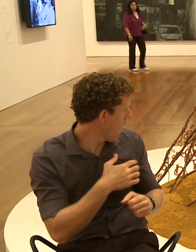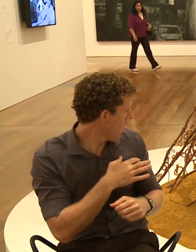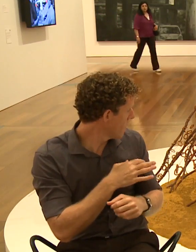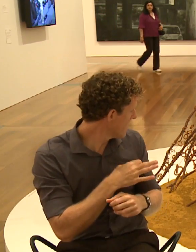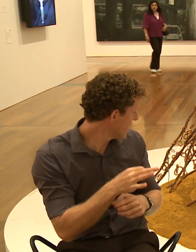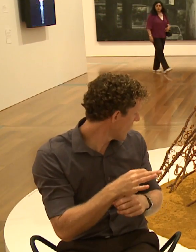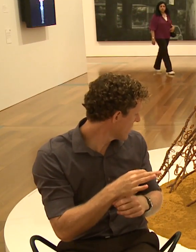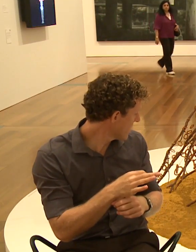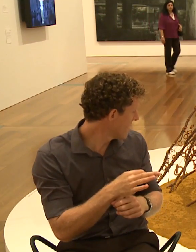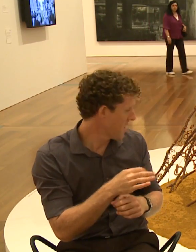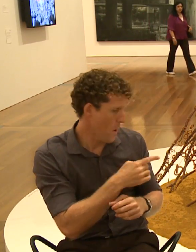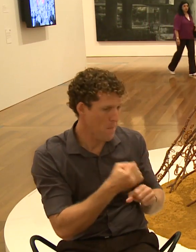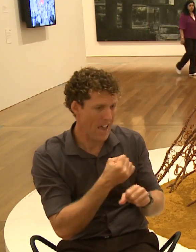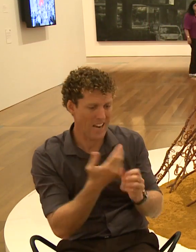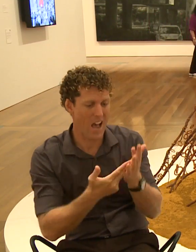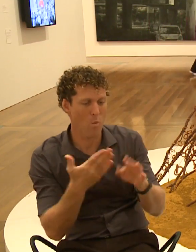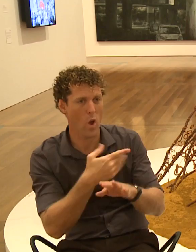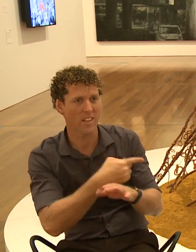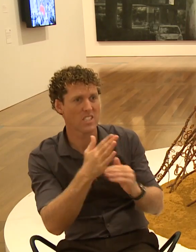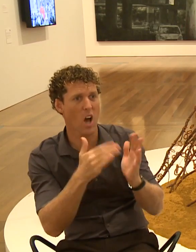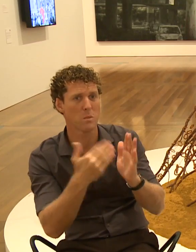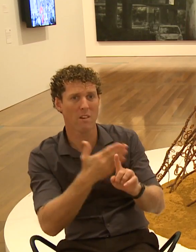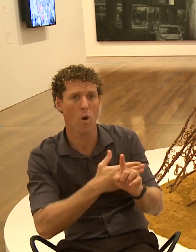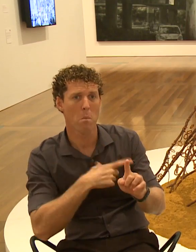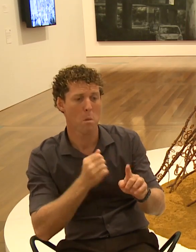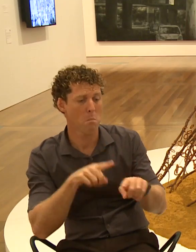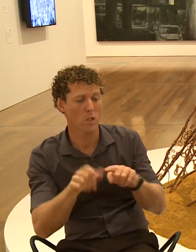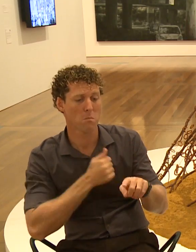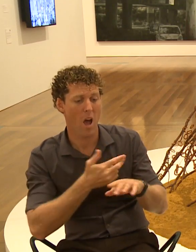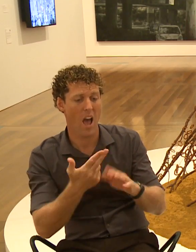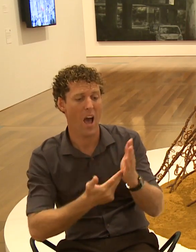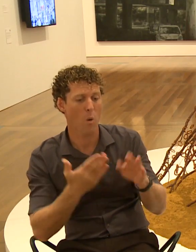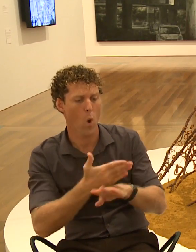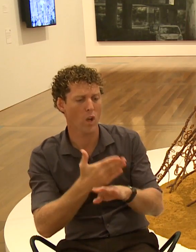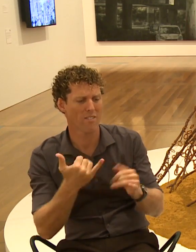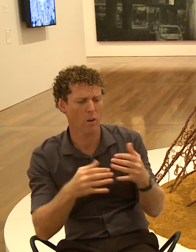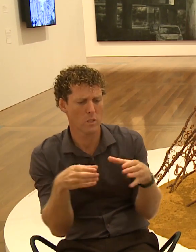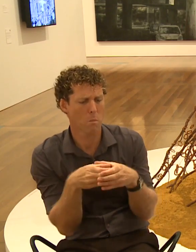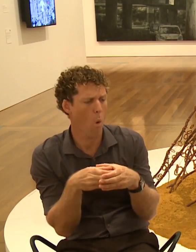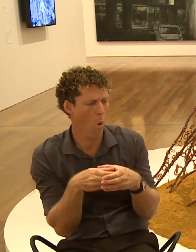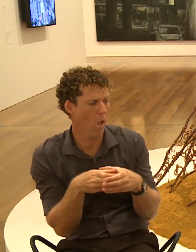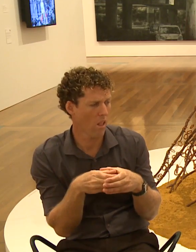this size before, because all my works have been relatively small,